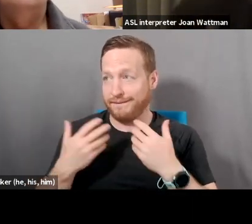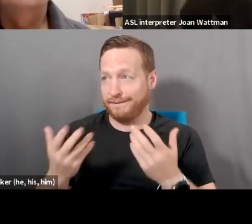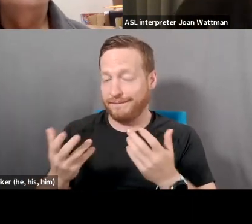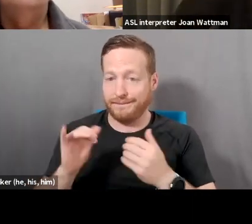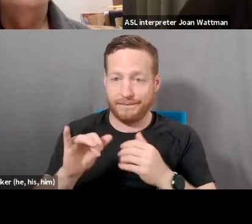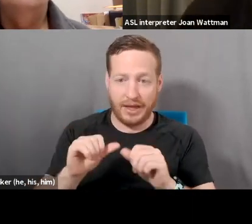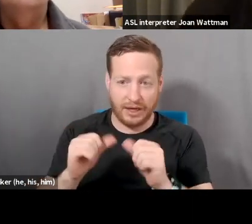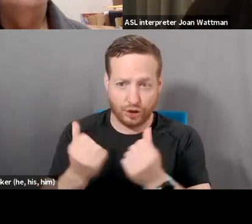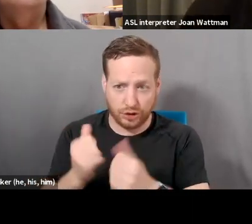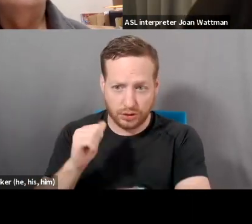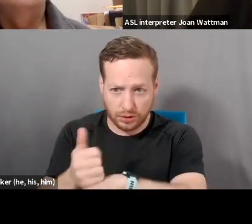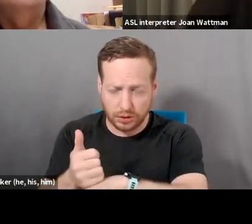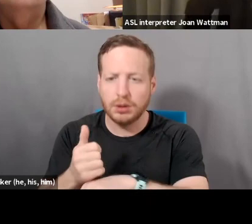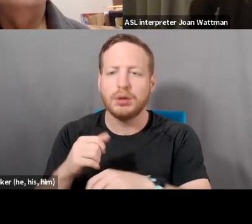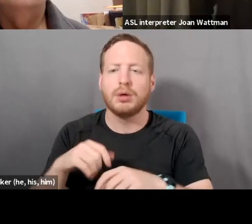where,